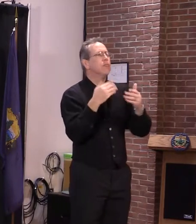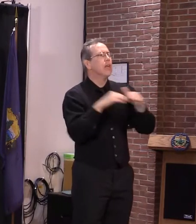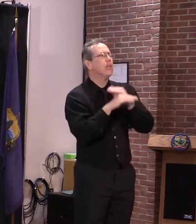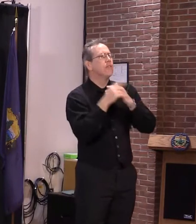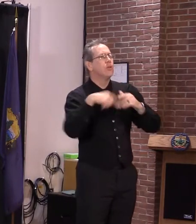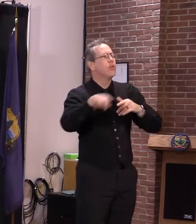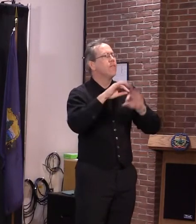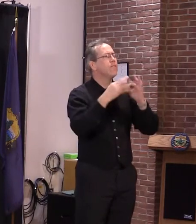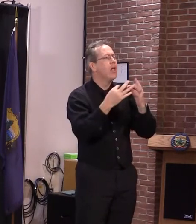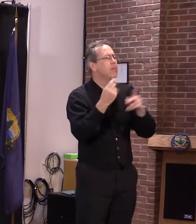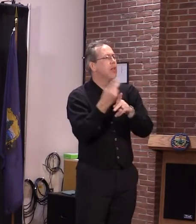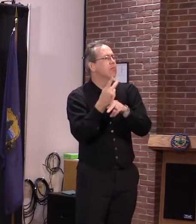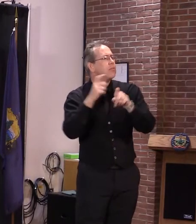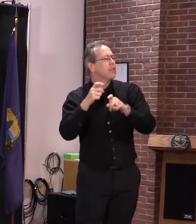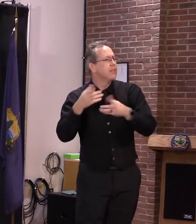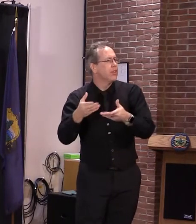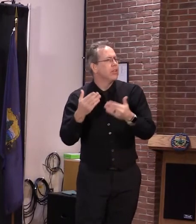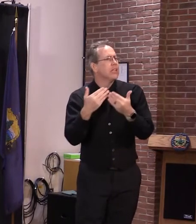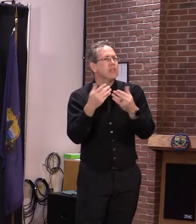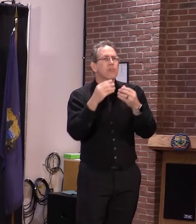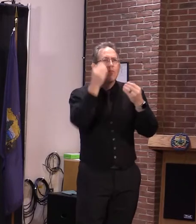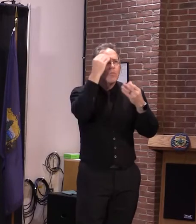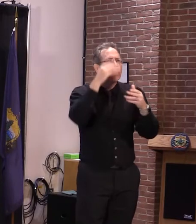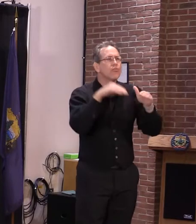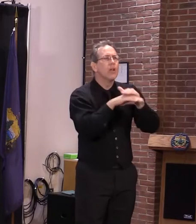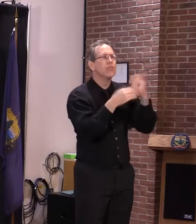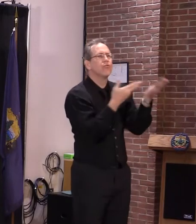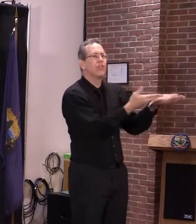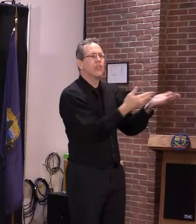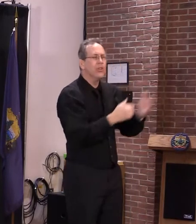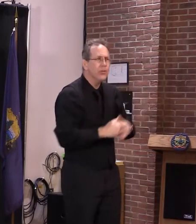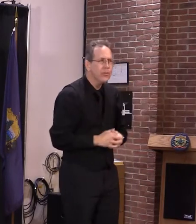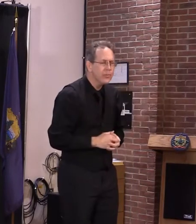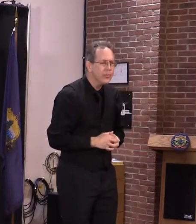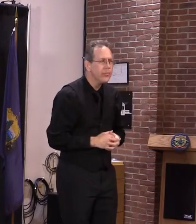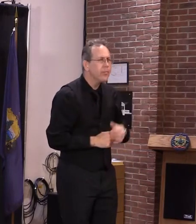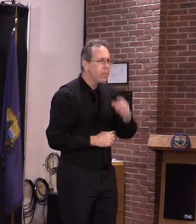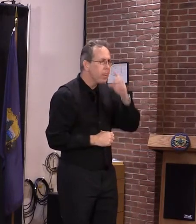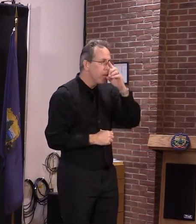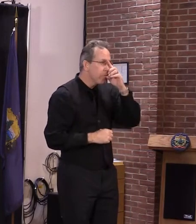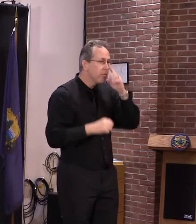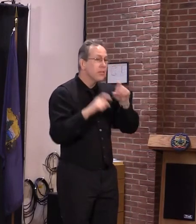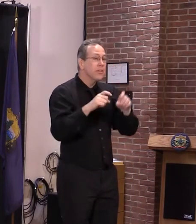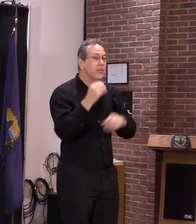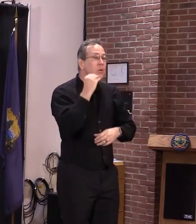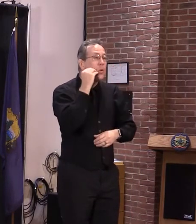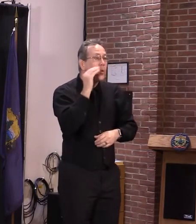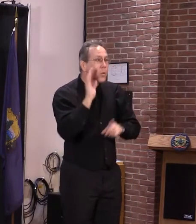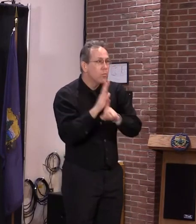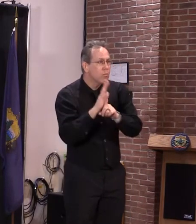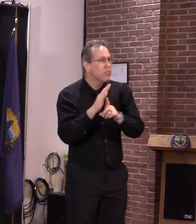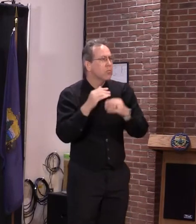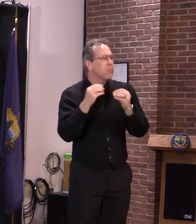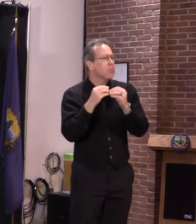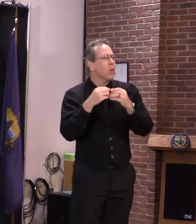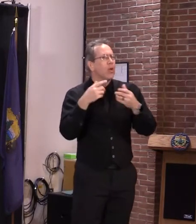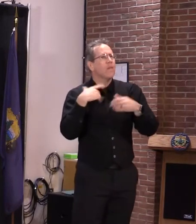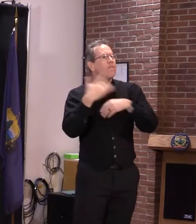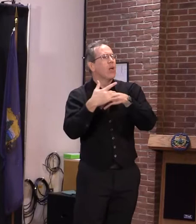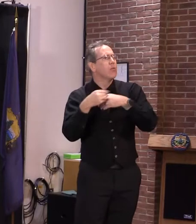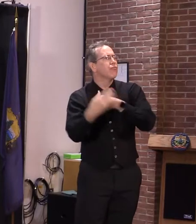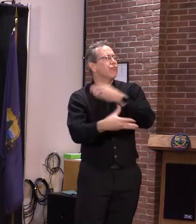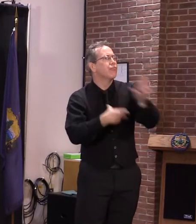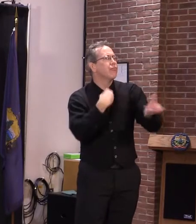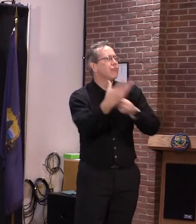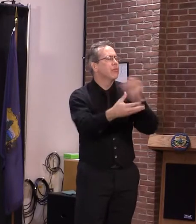process. Although tests at home greatly expands testing, the use of the testing